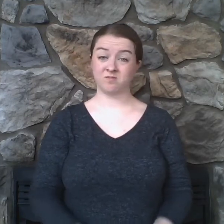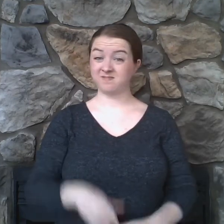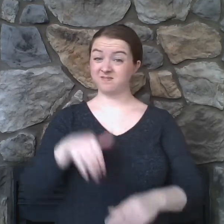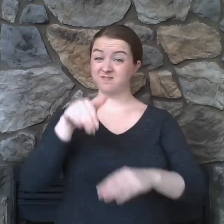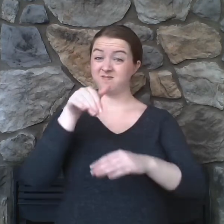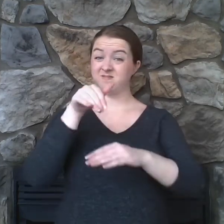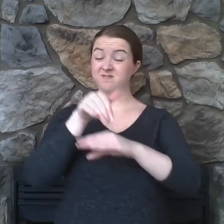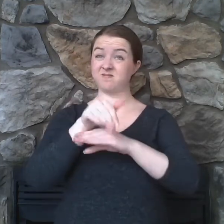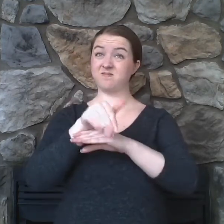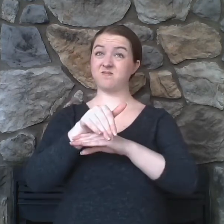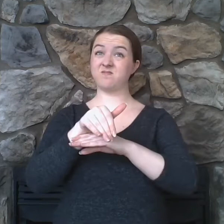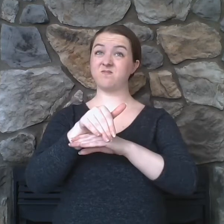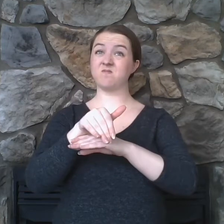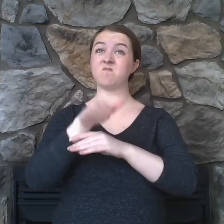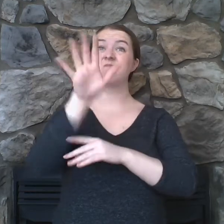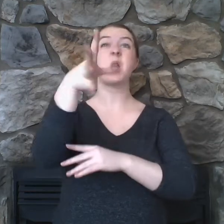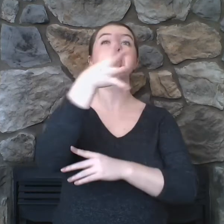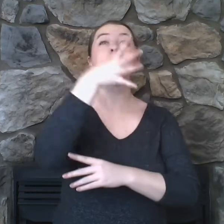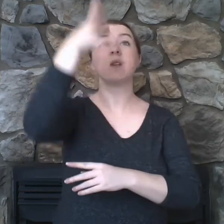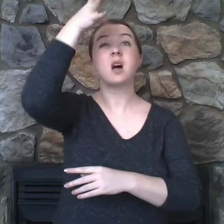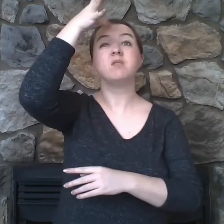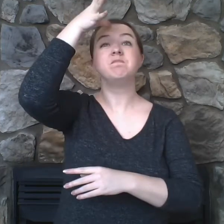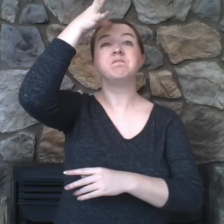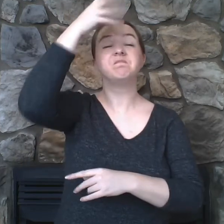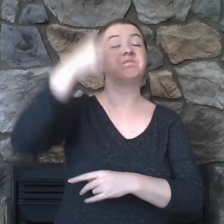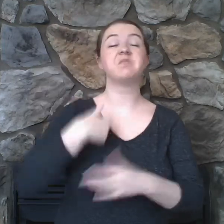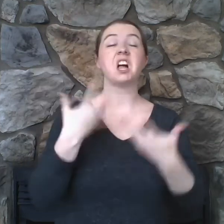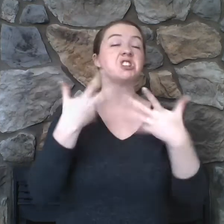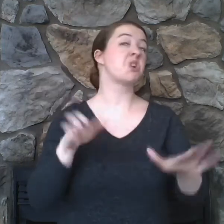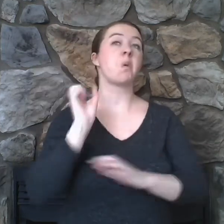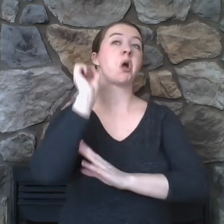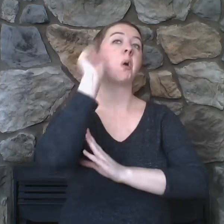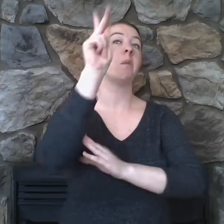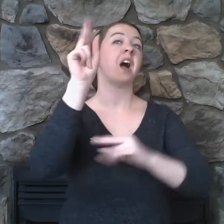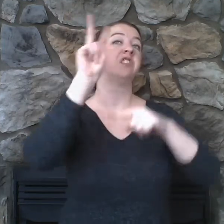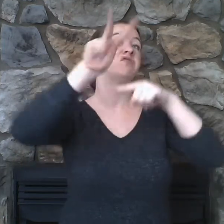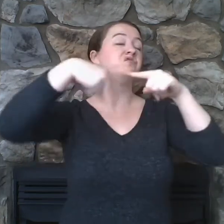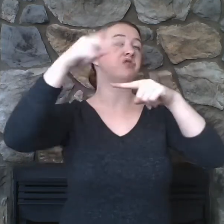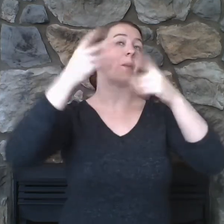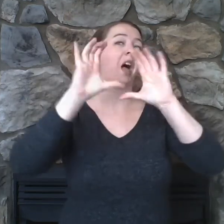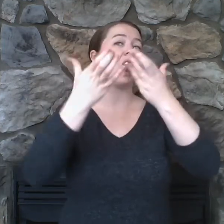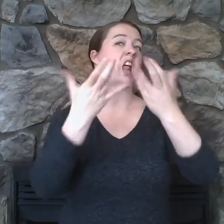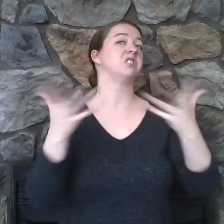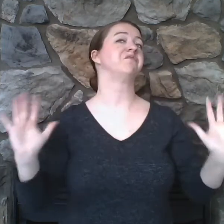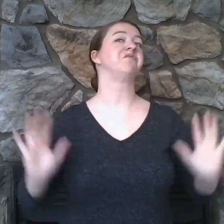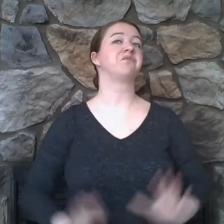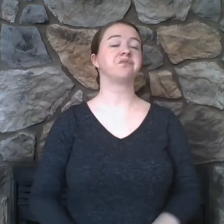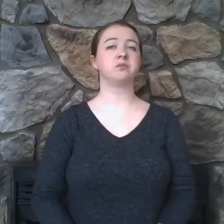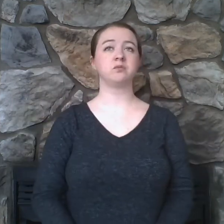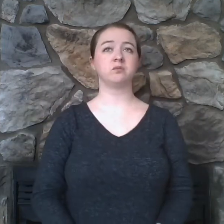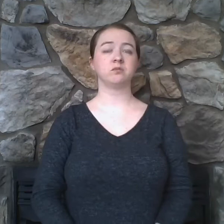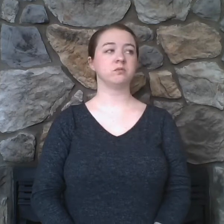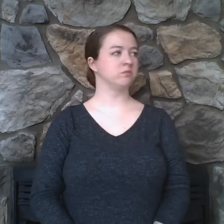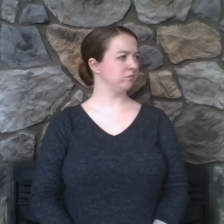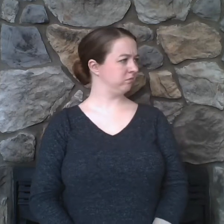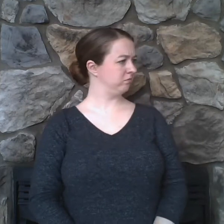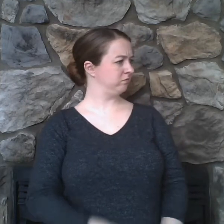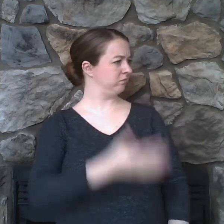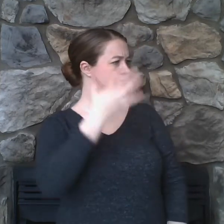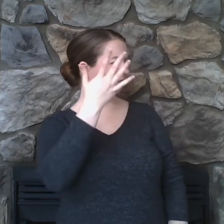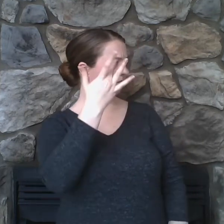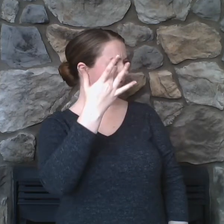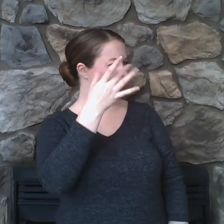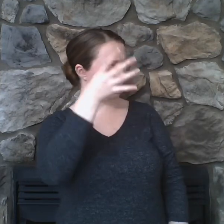That night, Zoe told her parents she didn't want to go back to gymnastics class. Because you